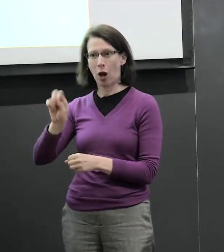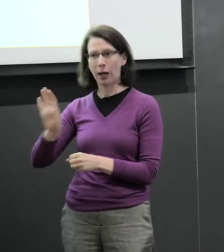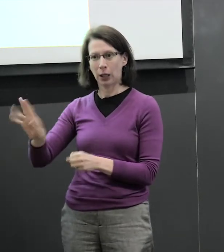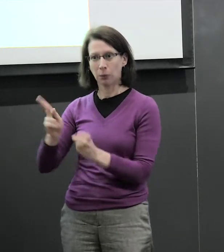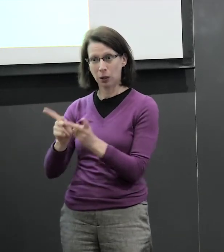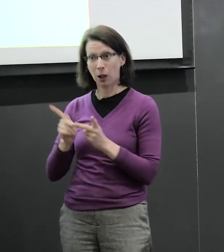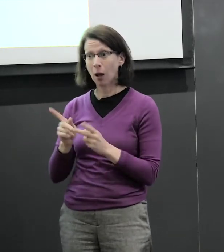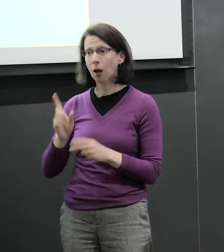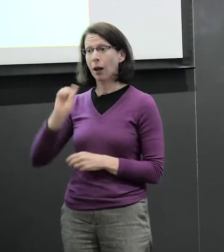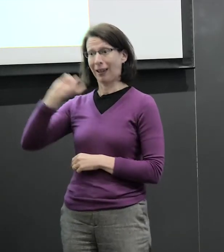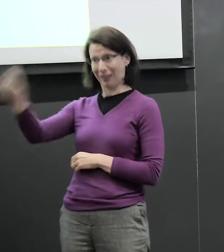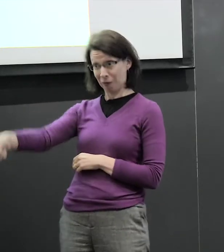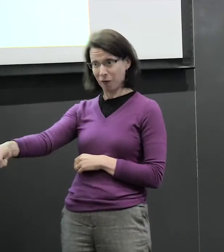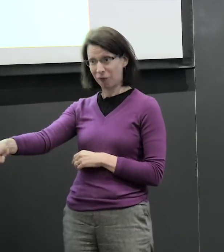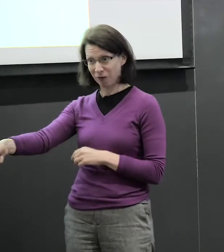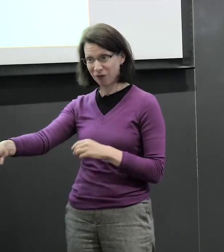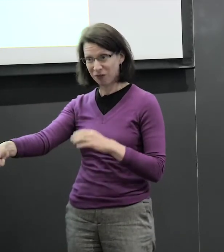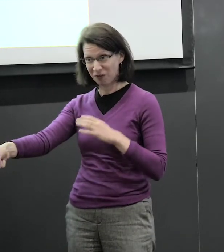But then when you say,